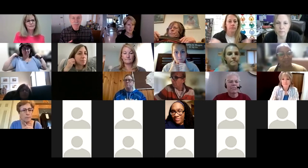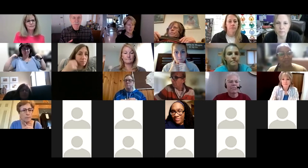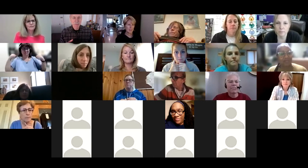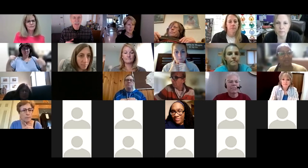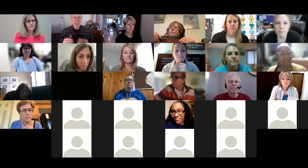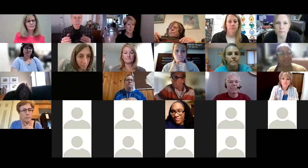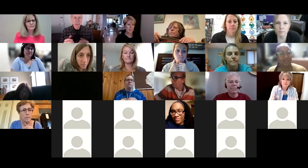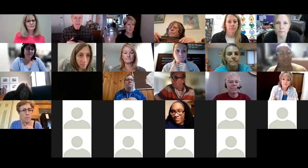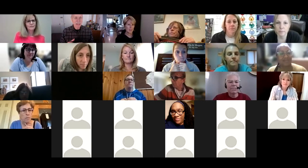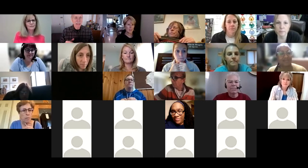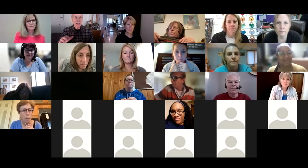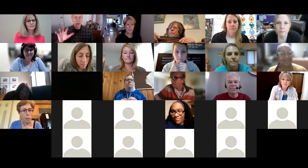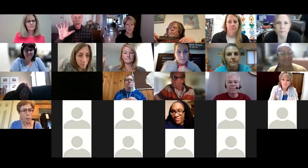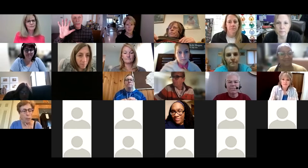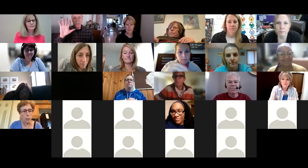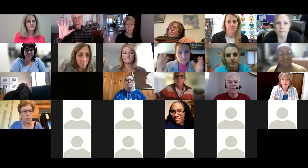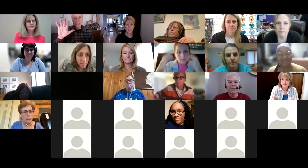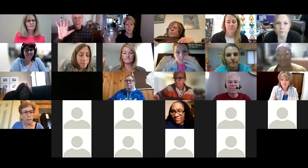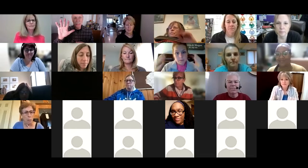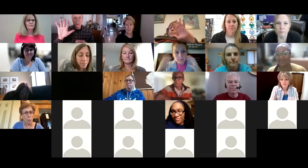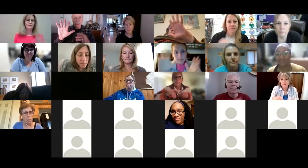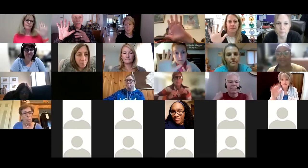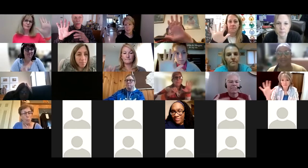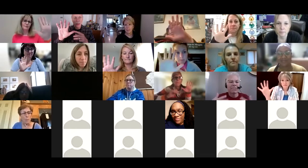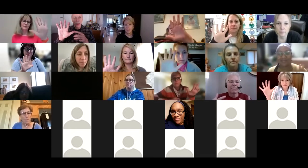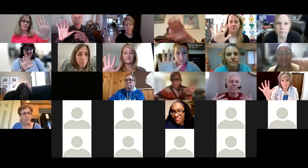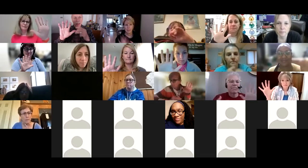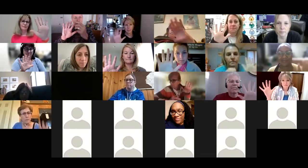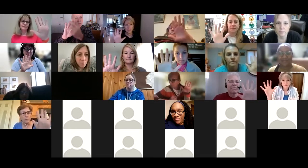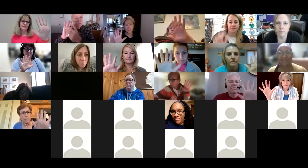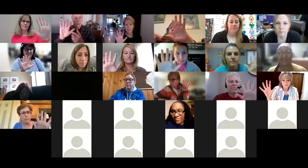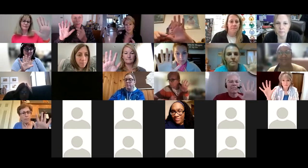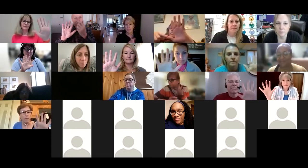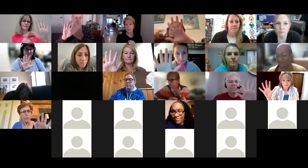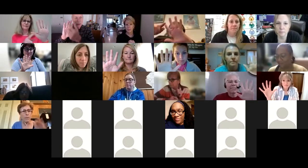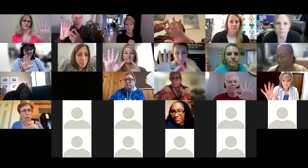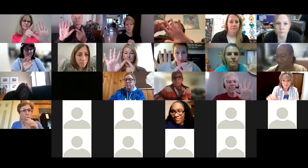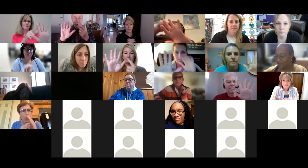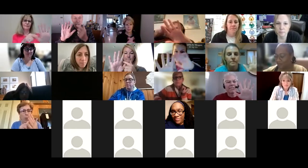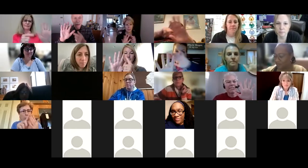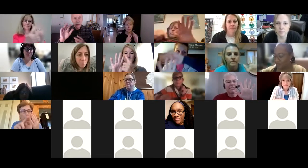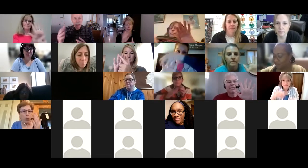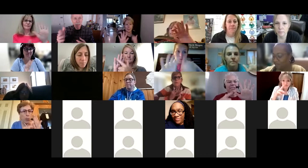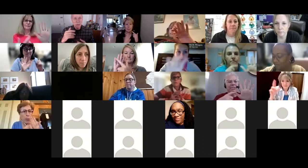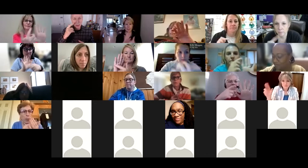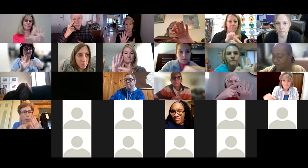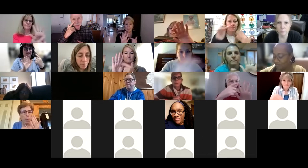Megan, explain the idea that there's only five topics that we work on, and we just move among those topics. Go, Megan.